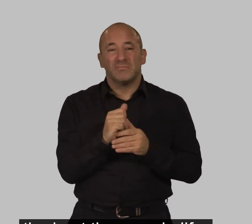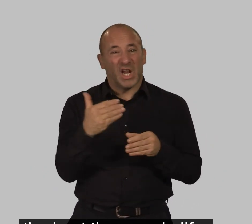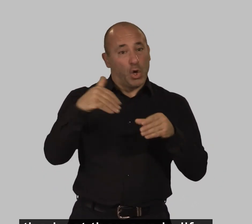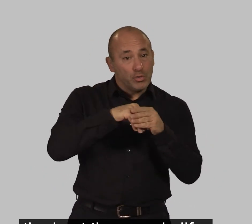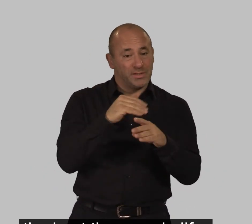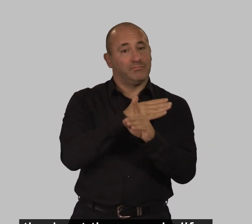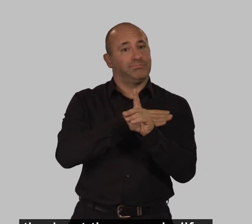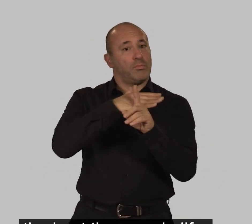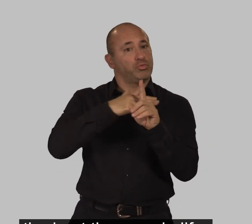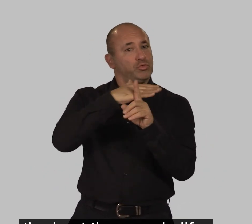mobility.